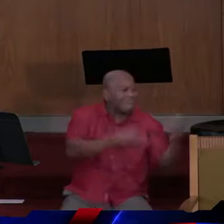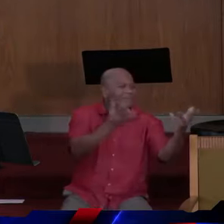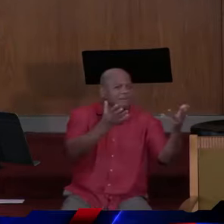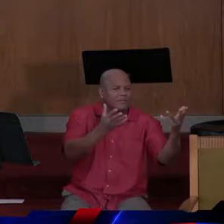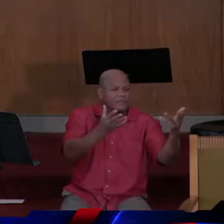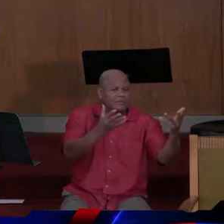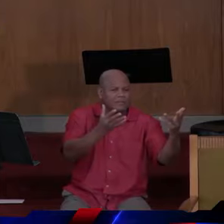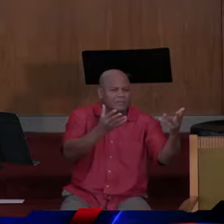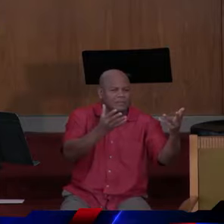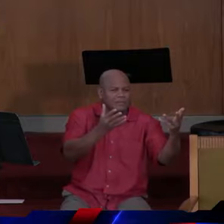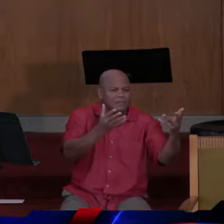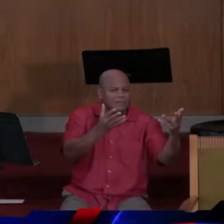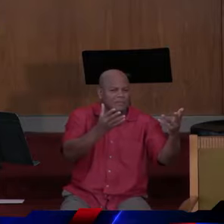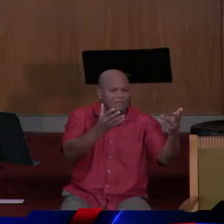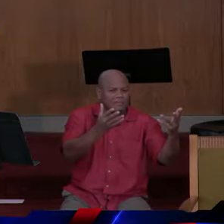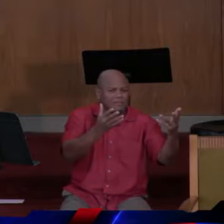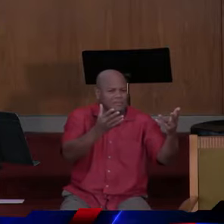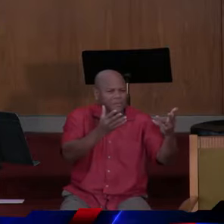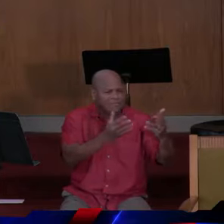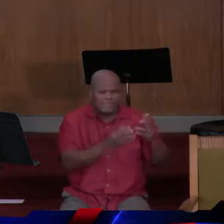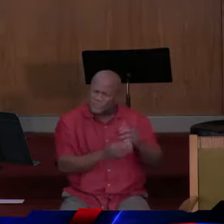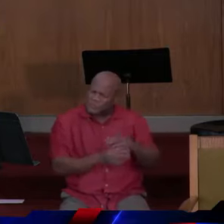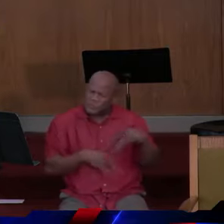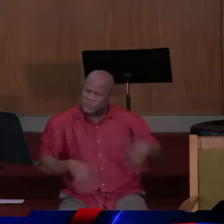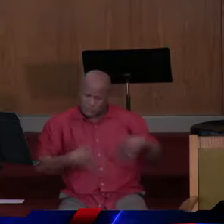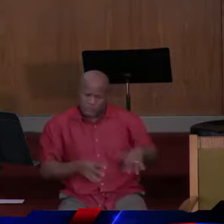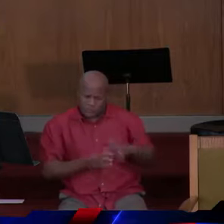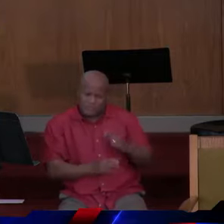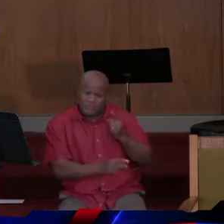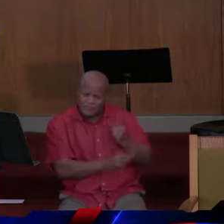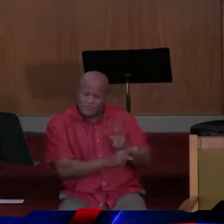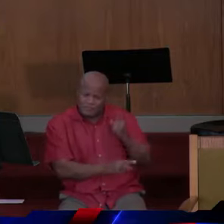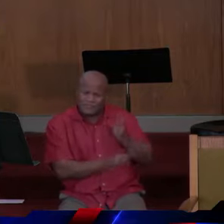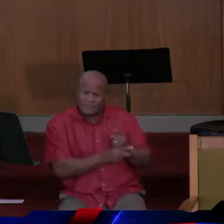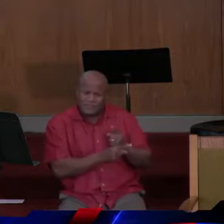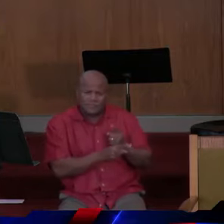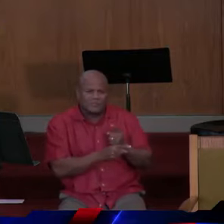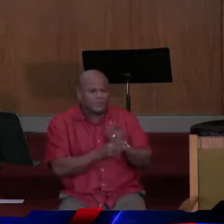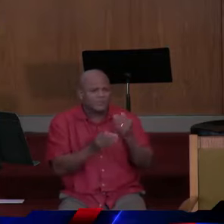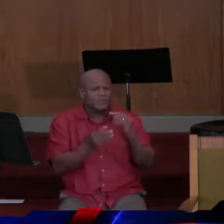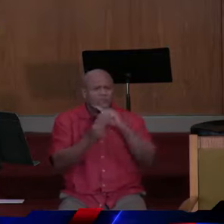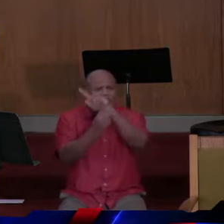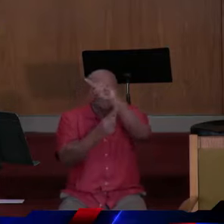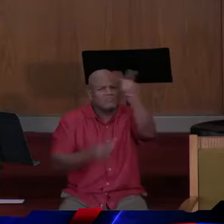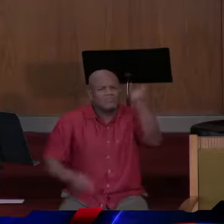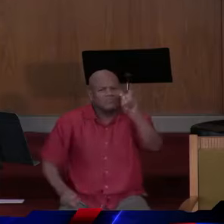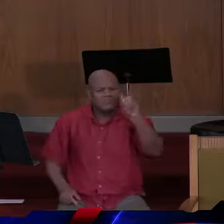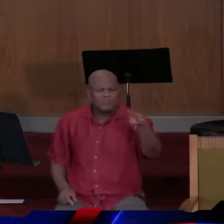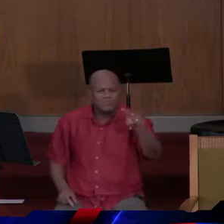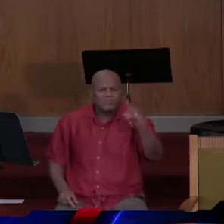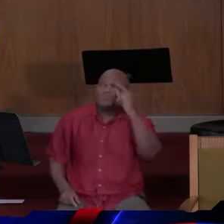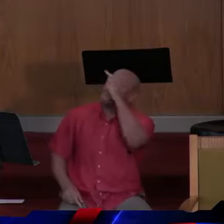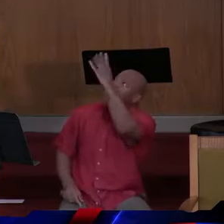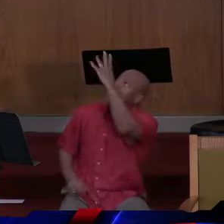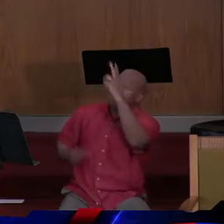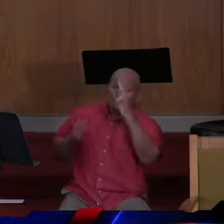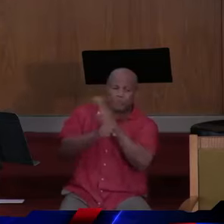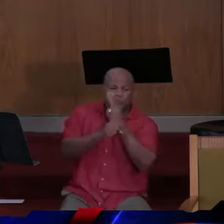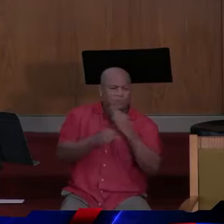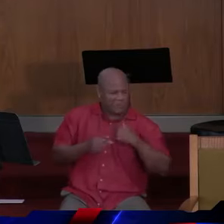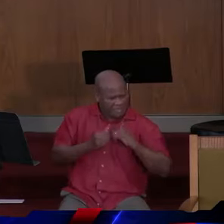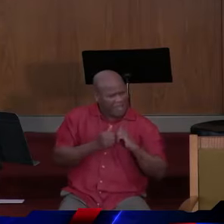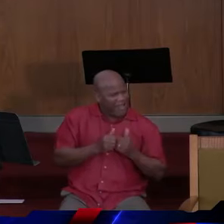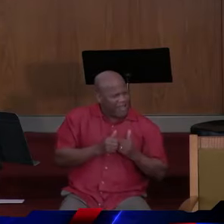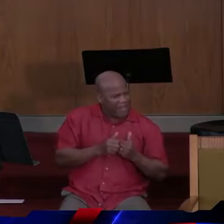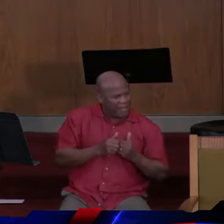It's tight, but it's right. Provocative question is, how can God use me? Isaiah said, I was in the Lord,